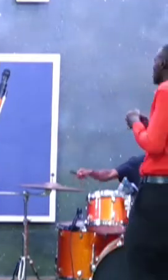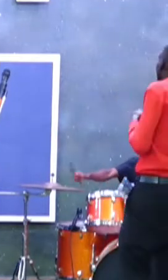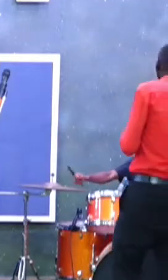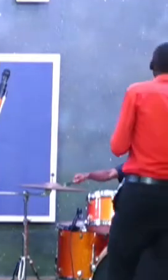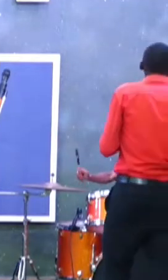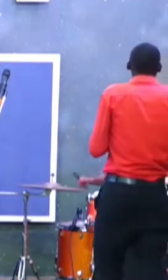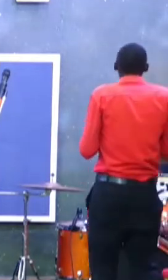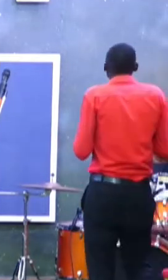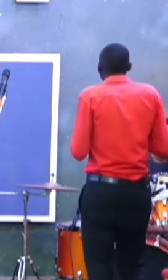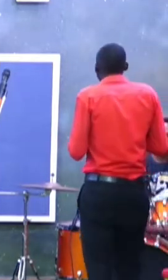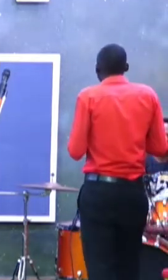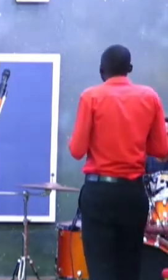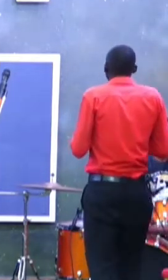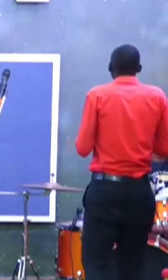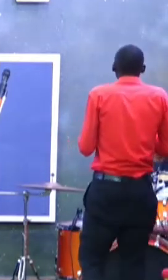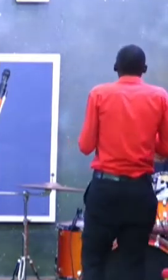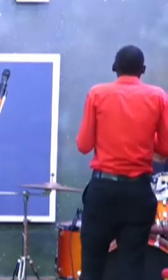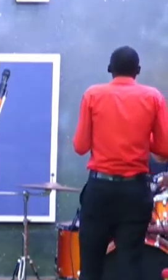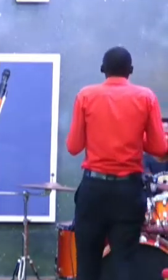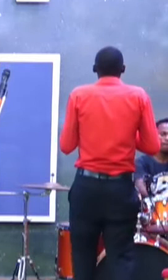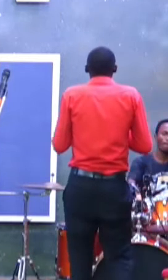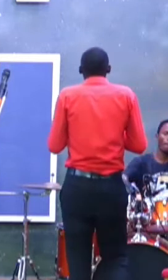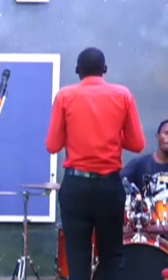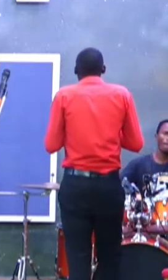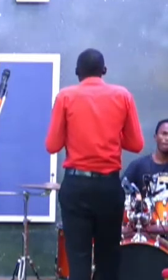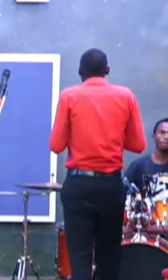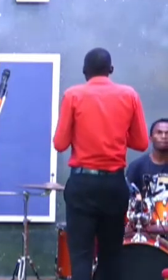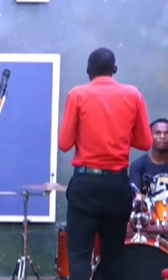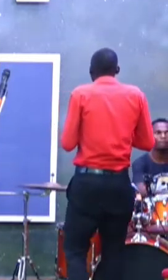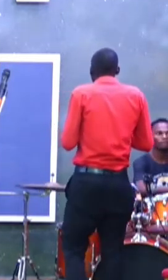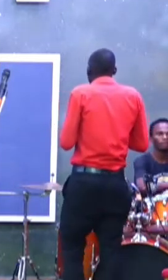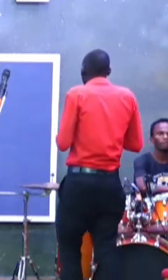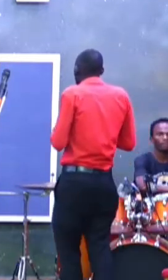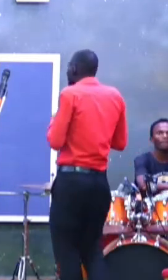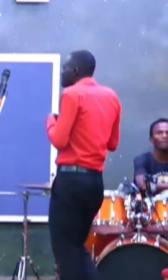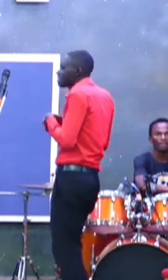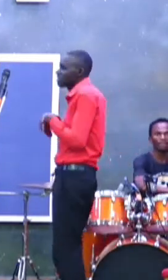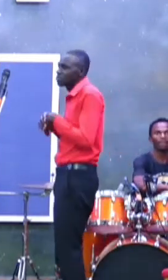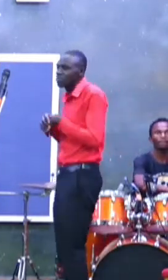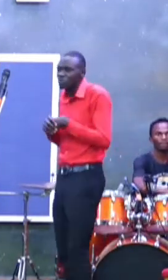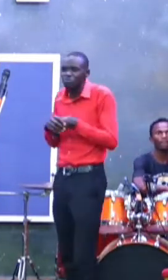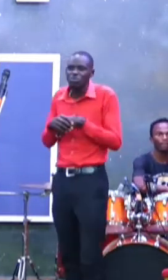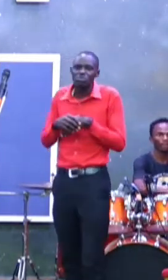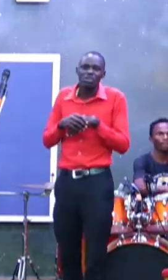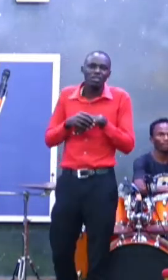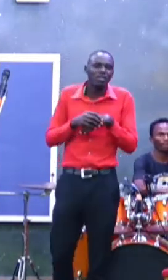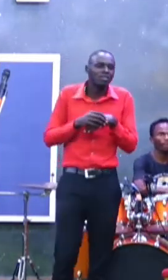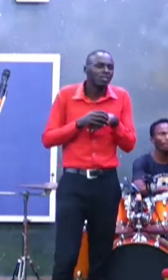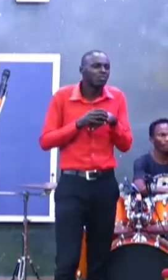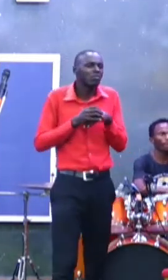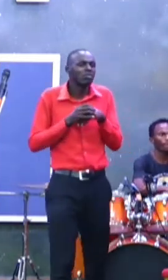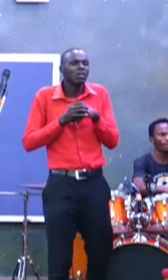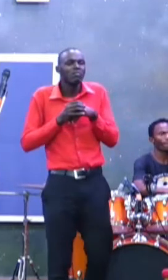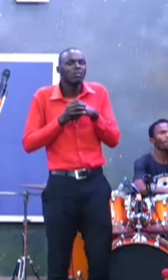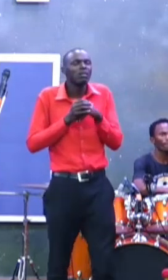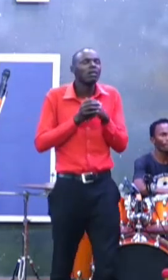okunywegera Kristo, osobola okunyamba okunywegera Kristo. Nyamba nywegere Kristo, nyamba nywegere ekyama kino.